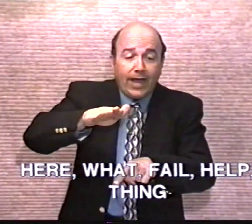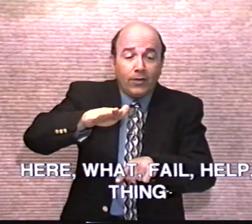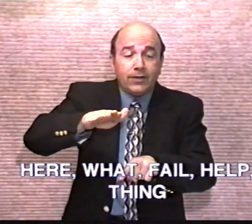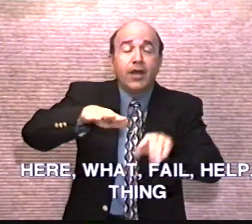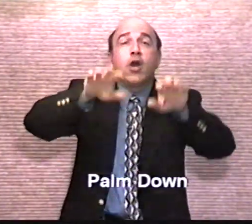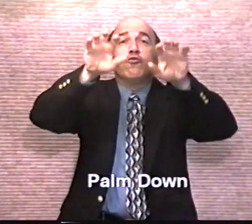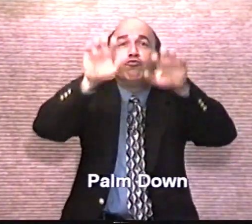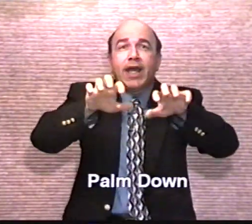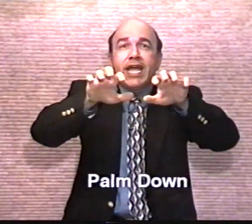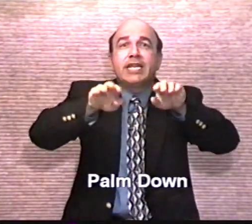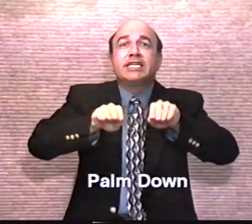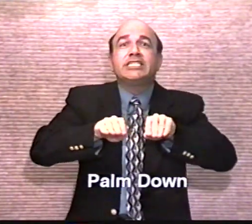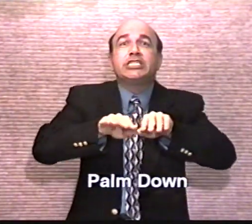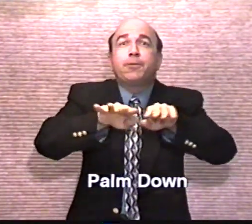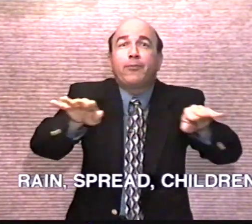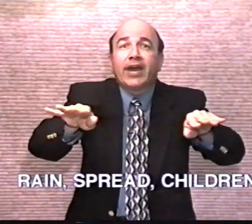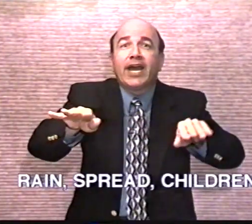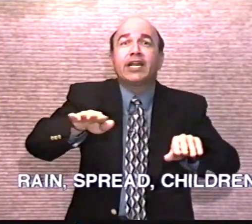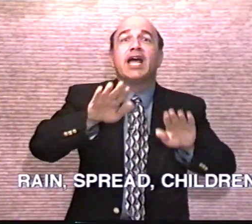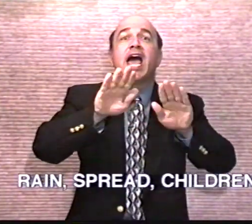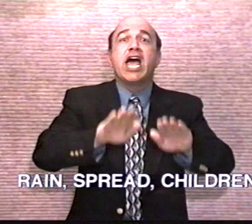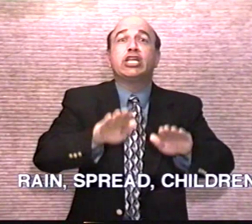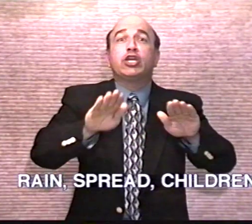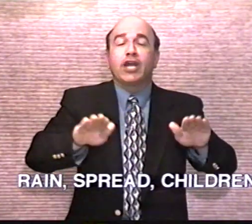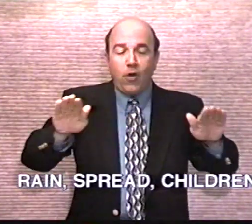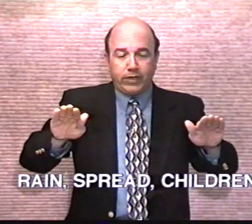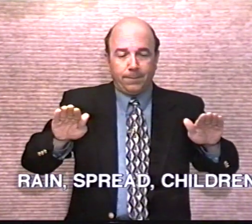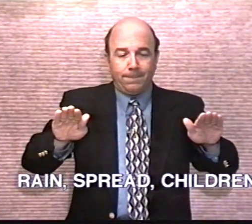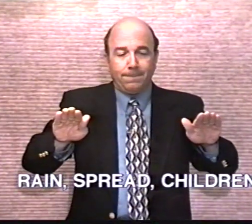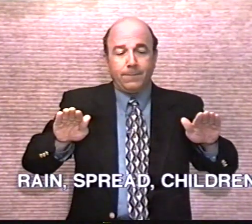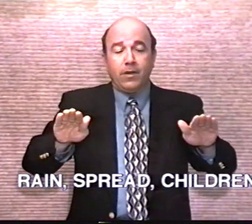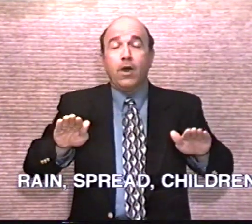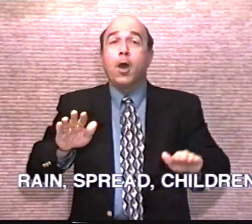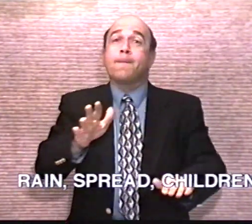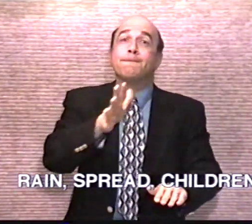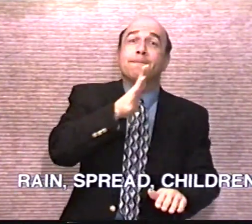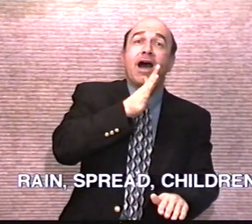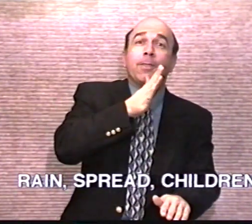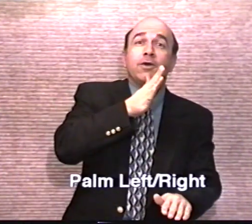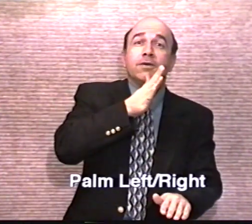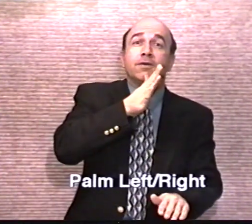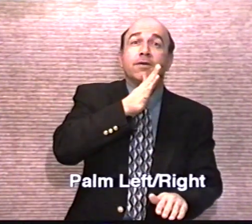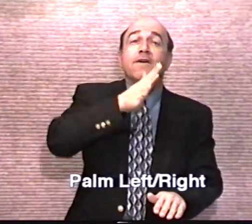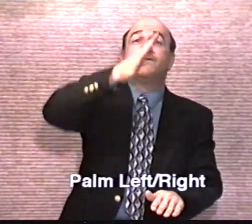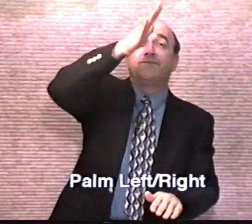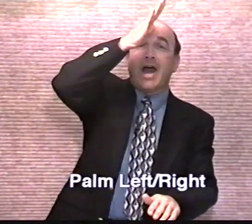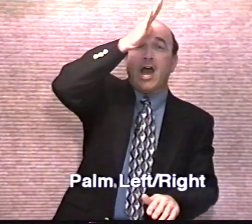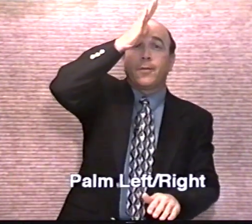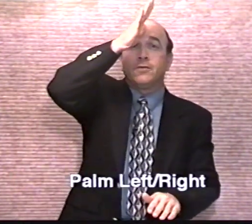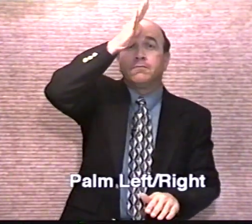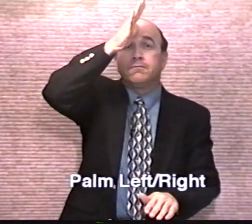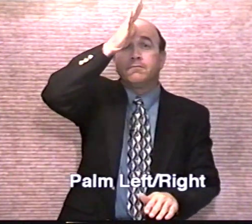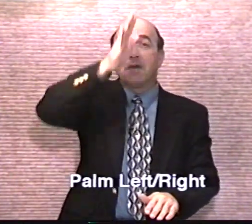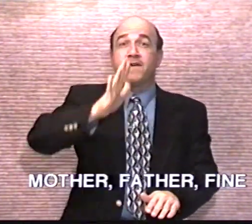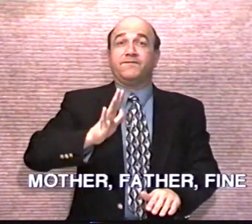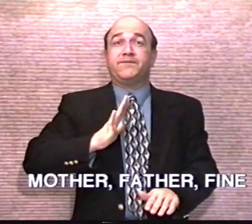down, rain, spread, children. Mother, father,